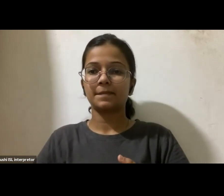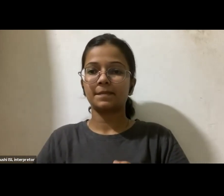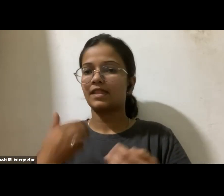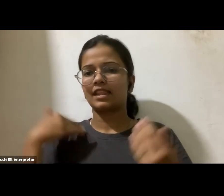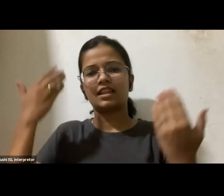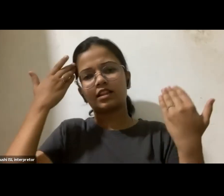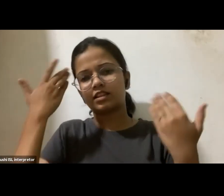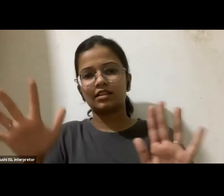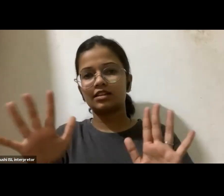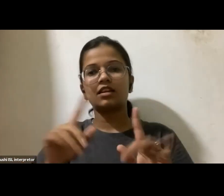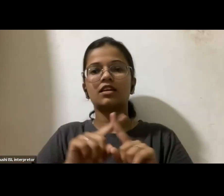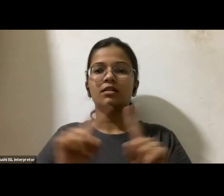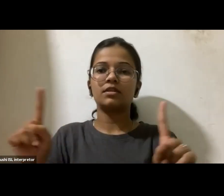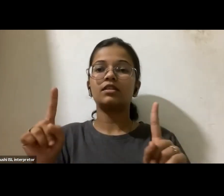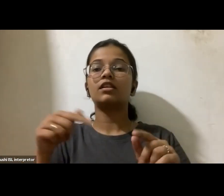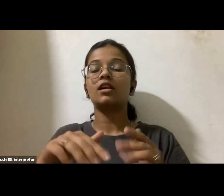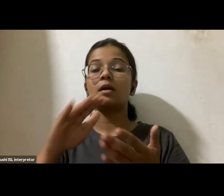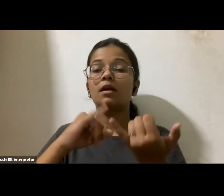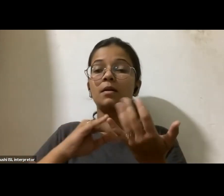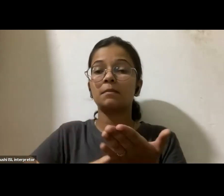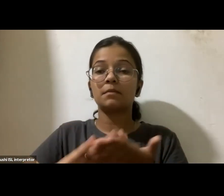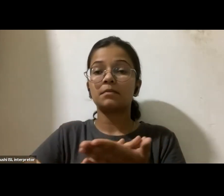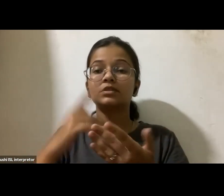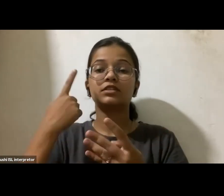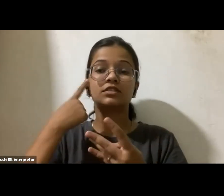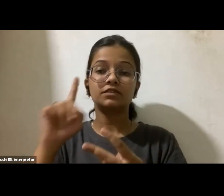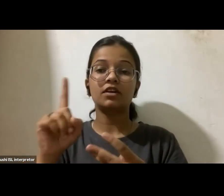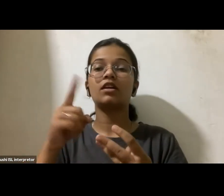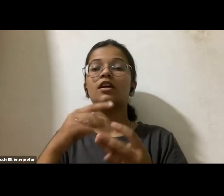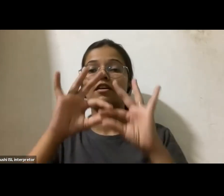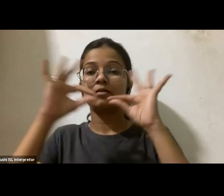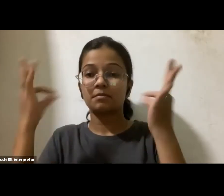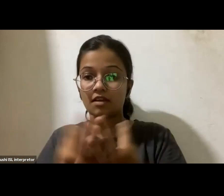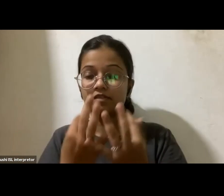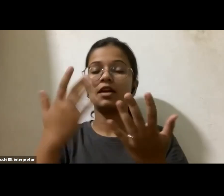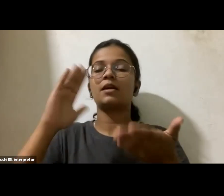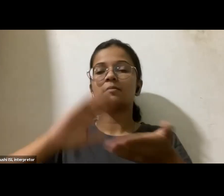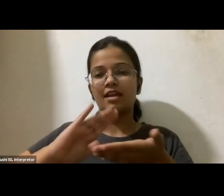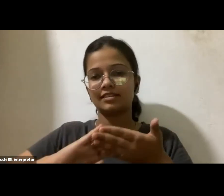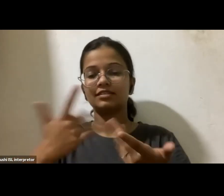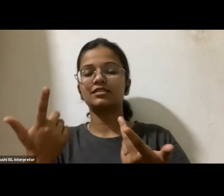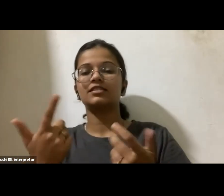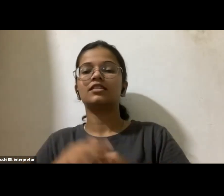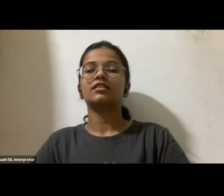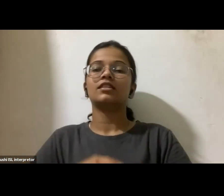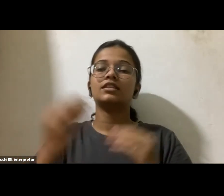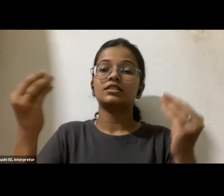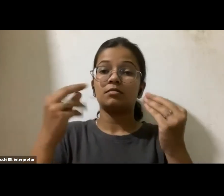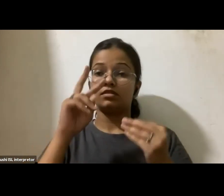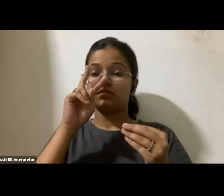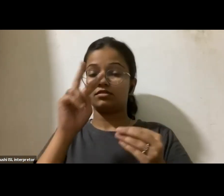to look timid, basically, because the purpose was to send it to another's family for the purpose of marriage. And they wanted somebody who